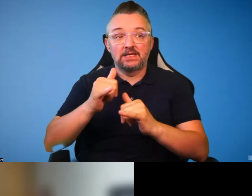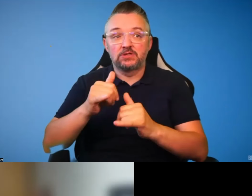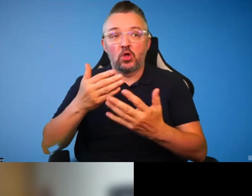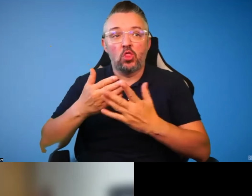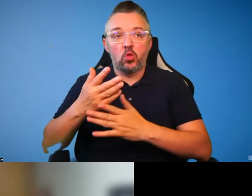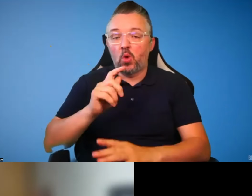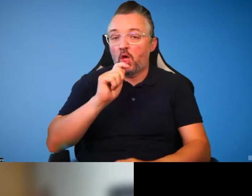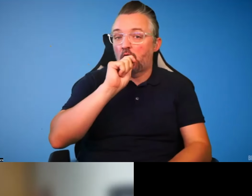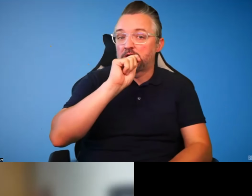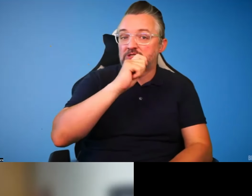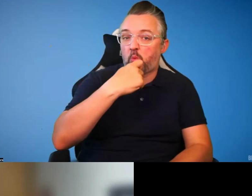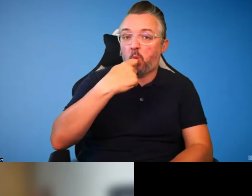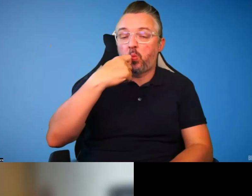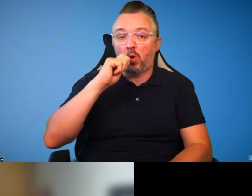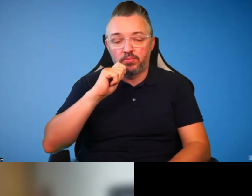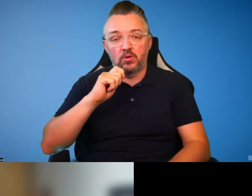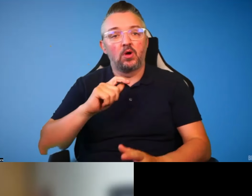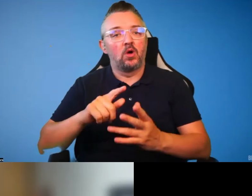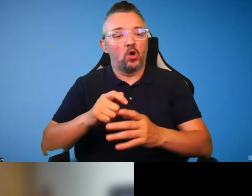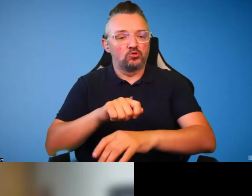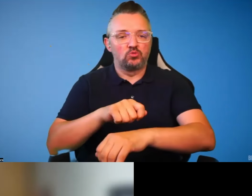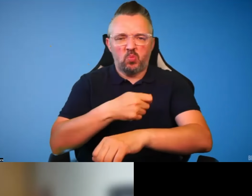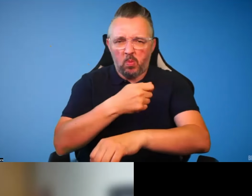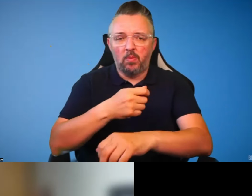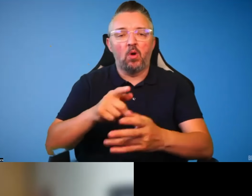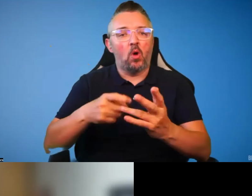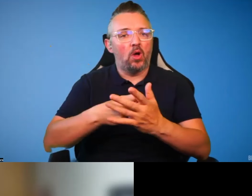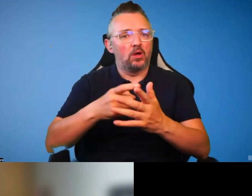of lesions, and how long are people waiting for results?